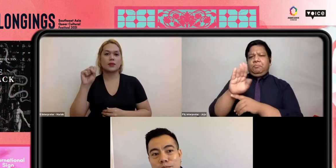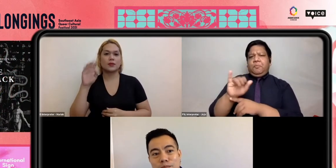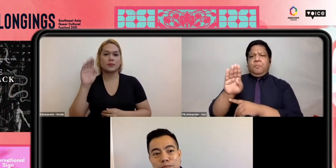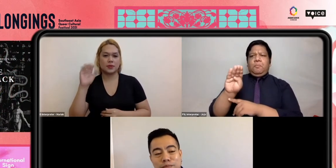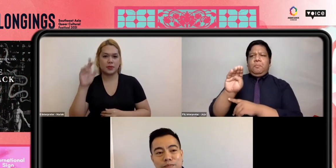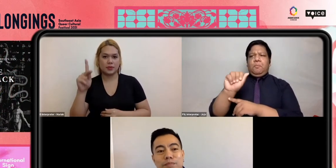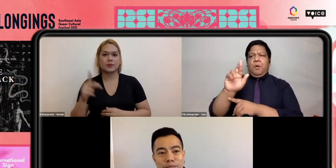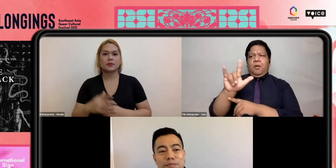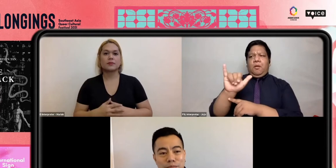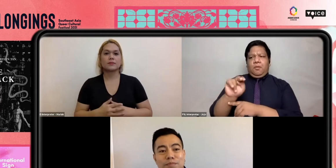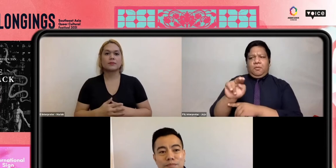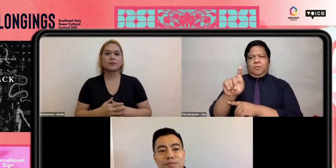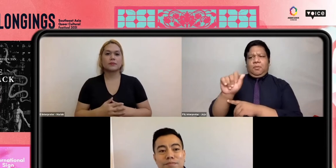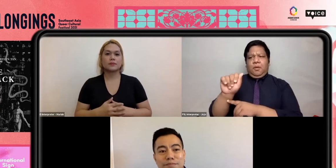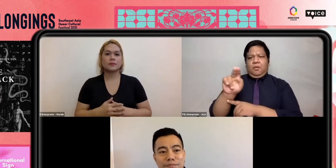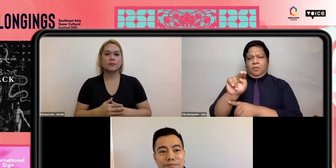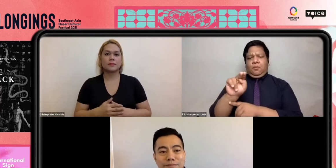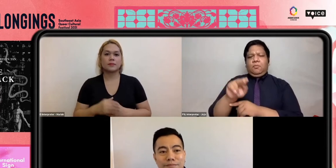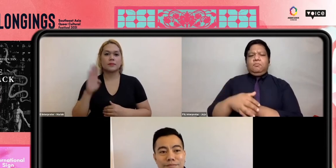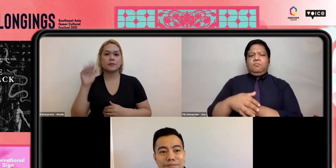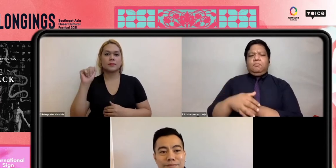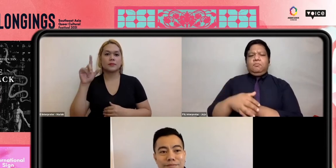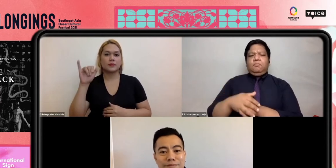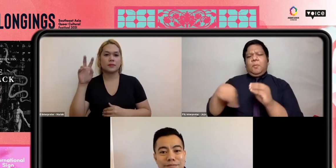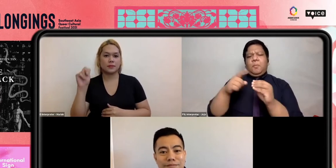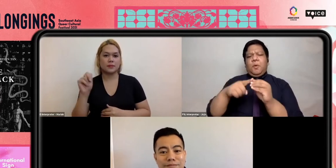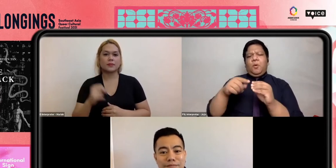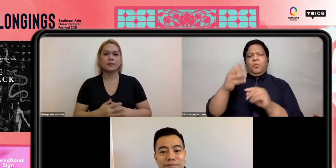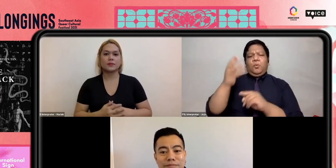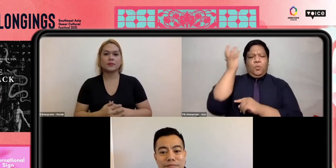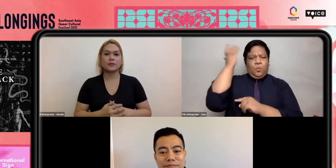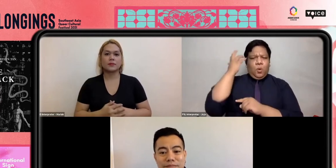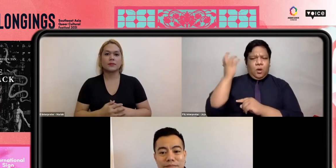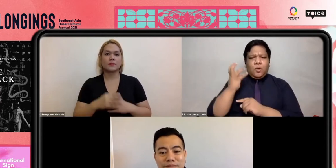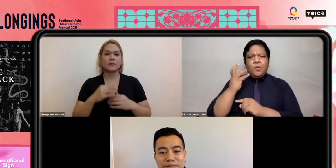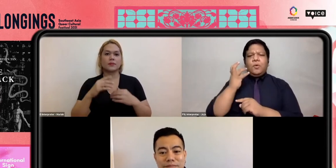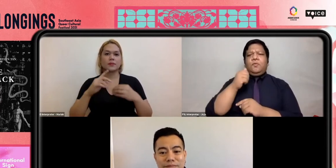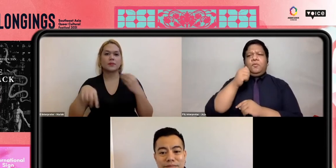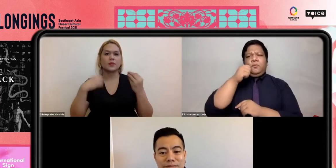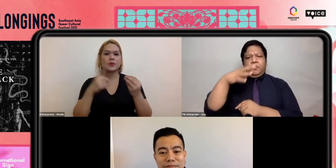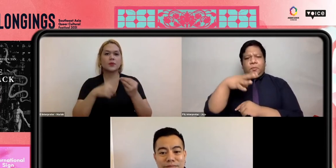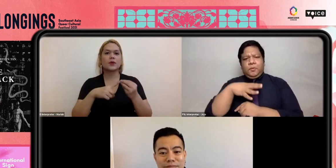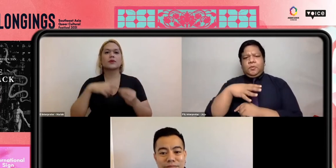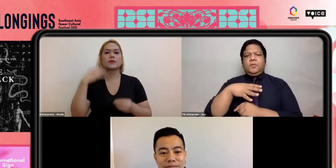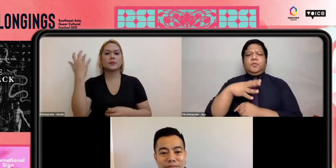lesbian grimoire. So it's about the queer, monstrous feminine and the occult. It's poetry.